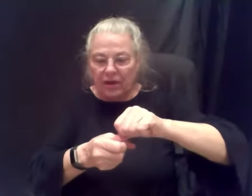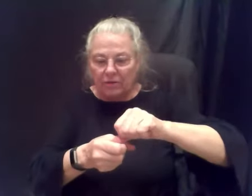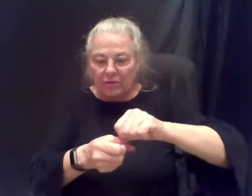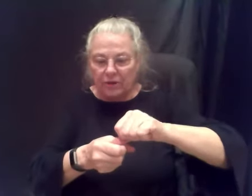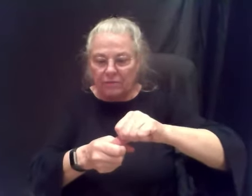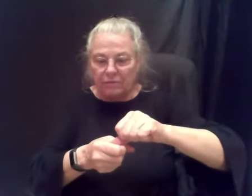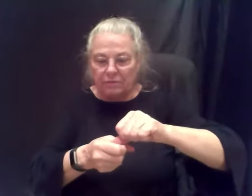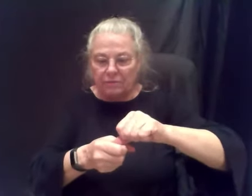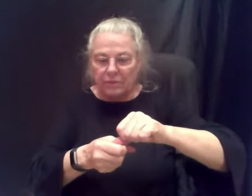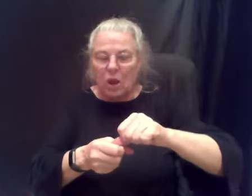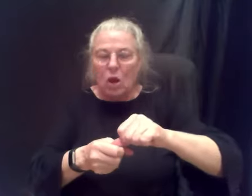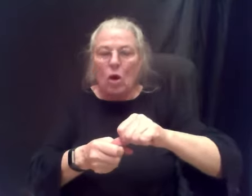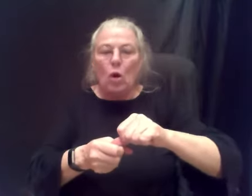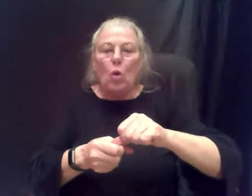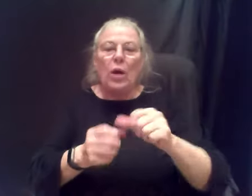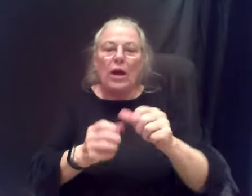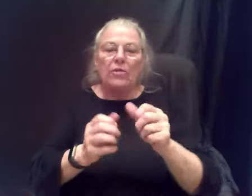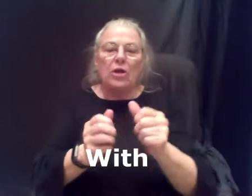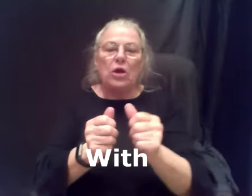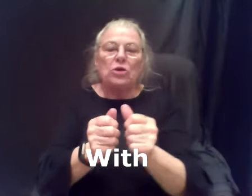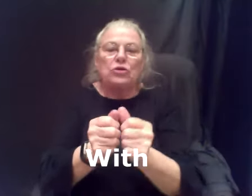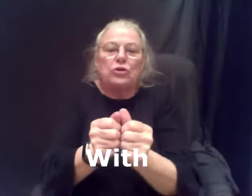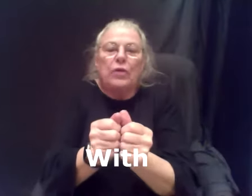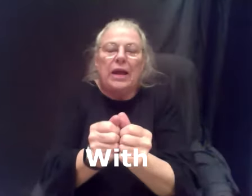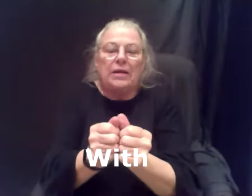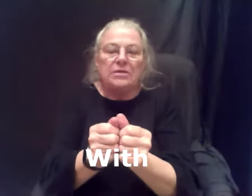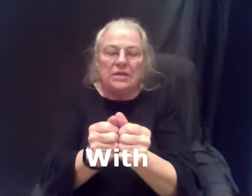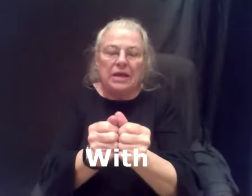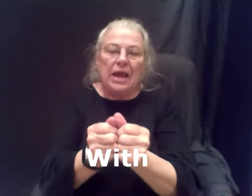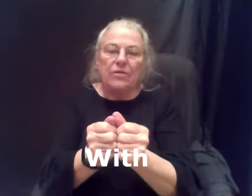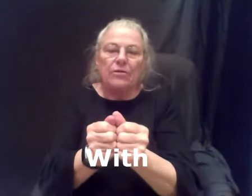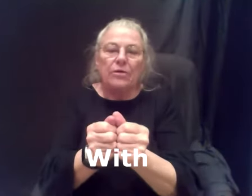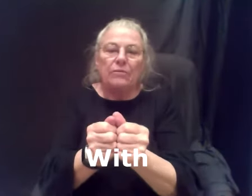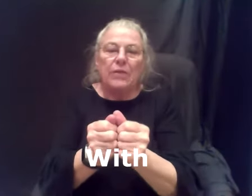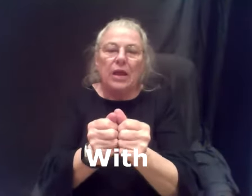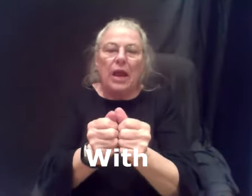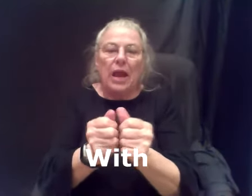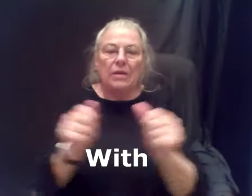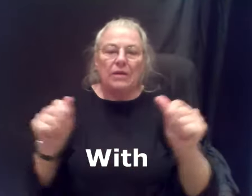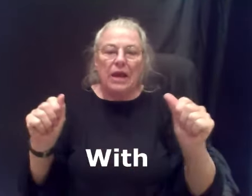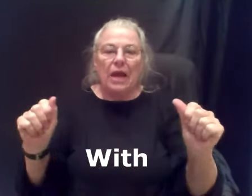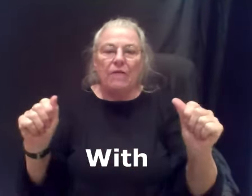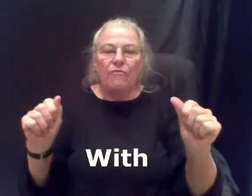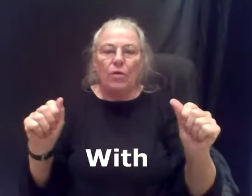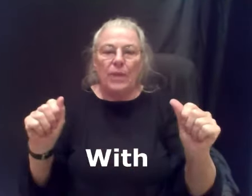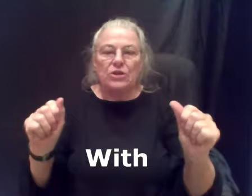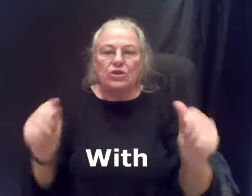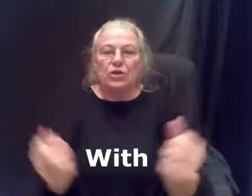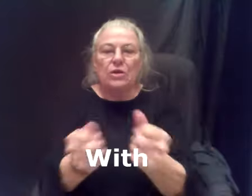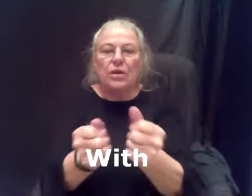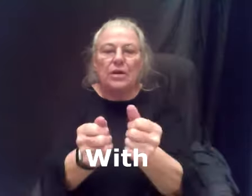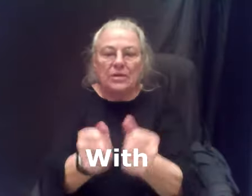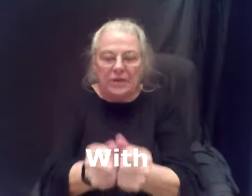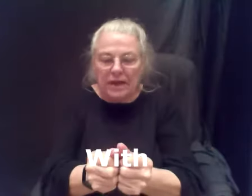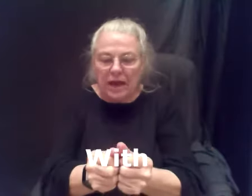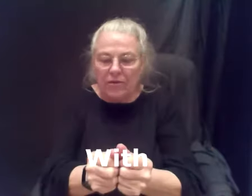Filled. With 2 hands together and the A formation together. They